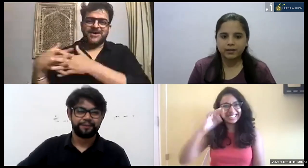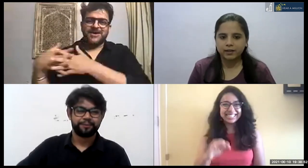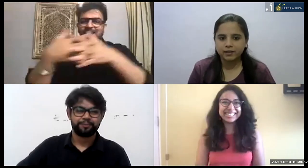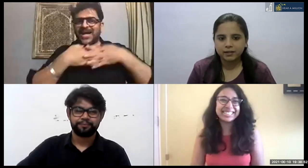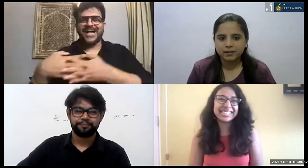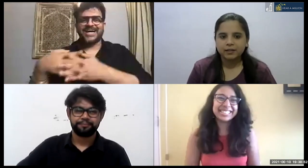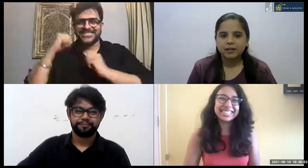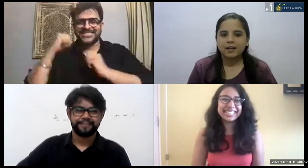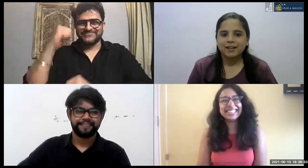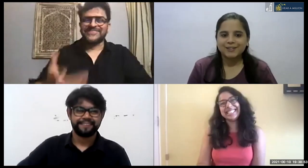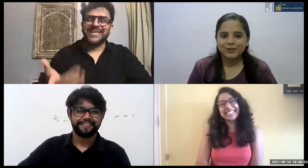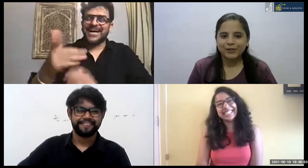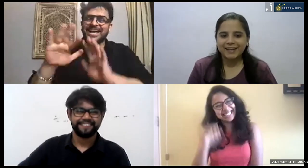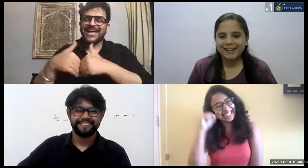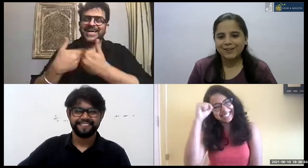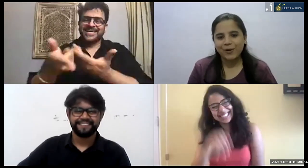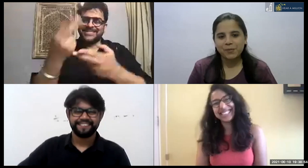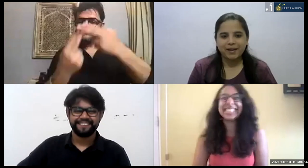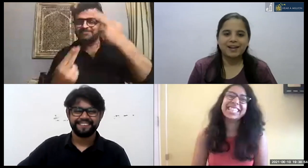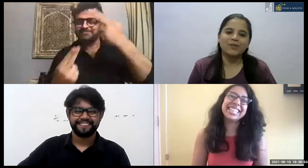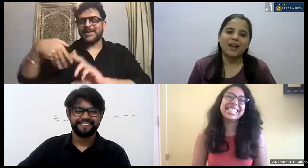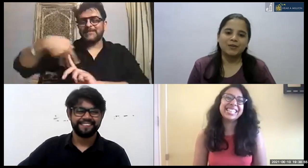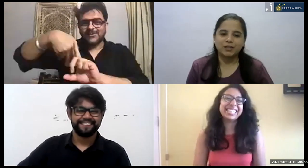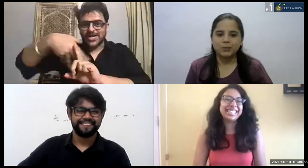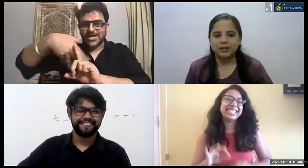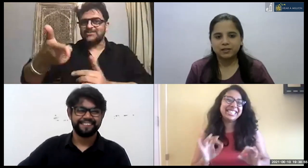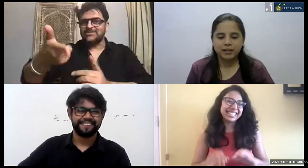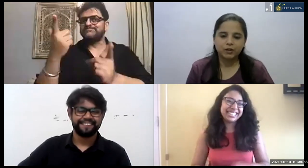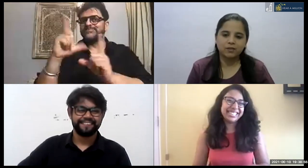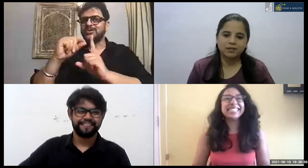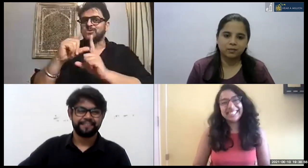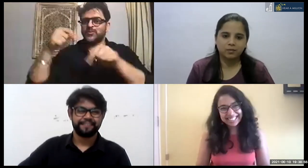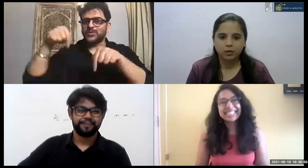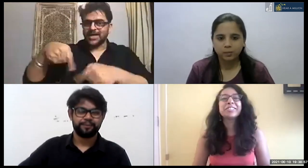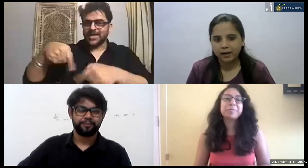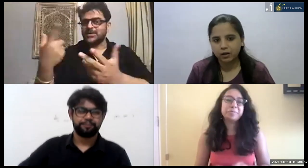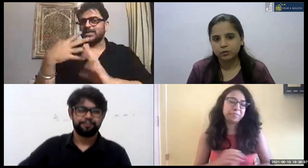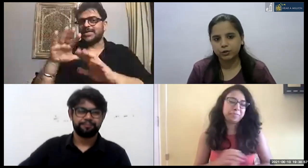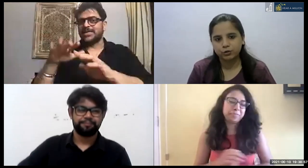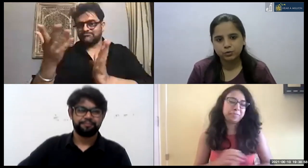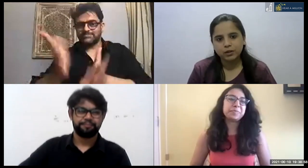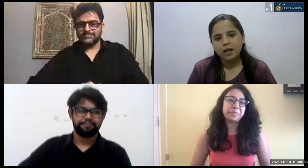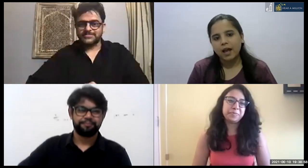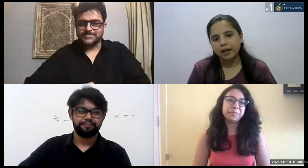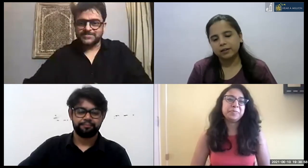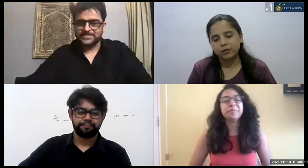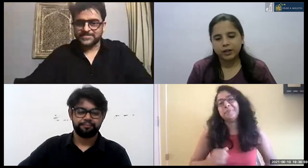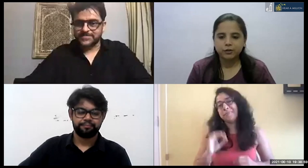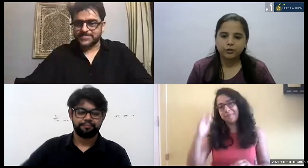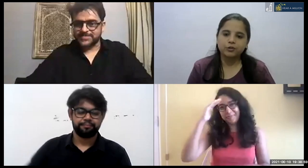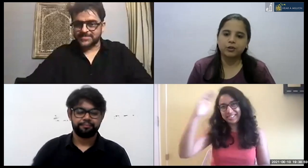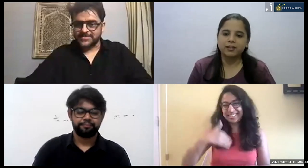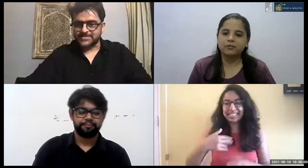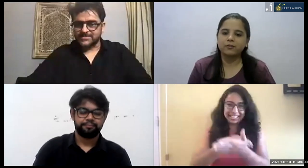Hello, Arate. So yeah, from America we have someone. Can you give us some background? And if you